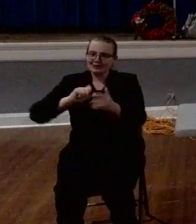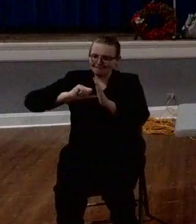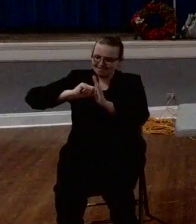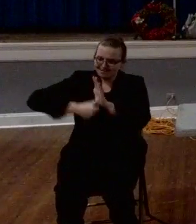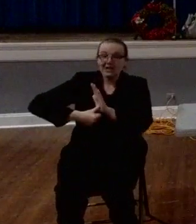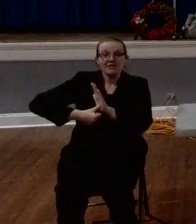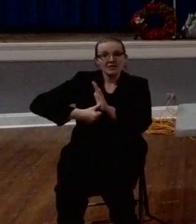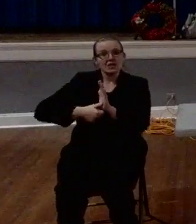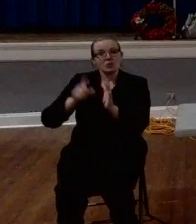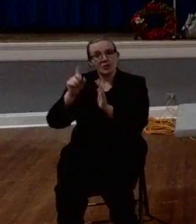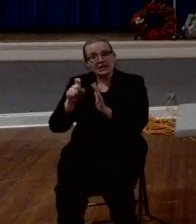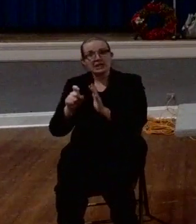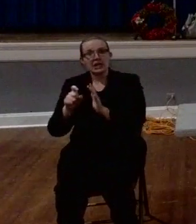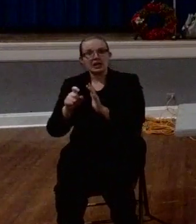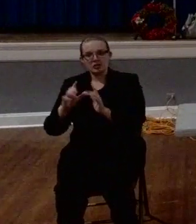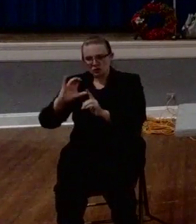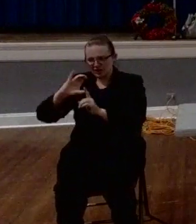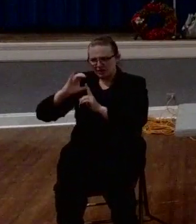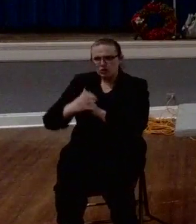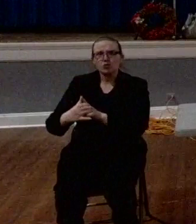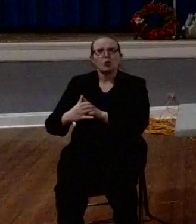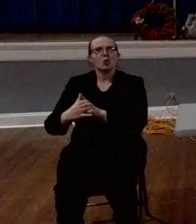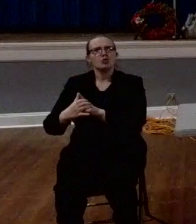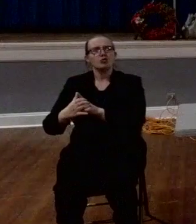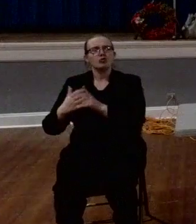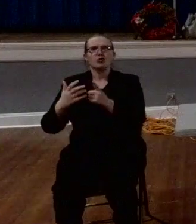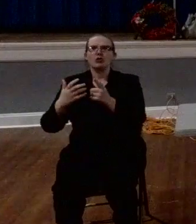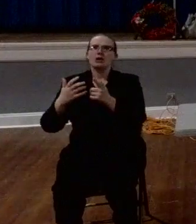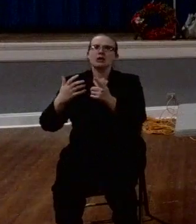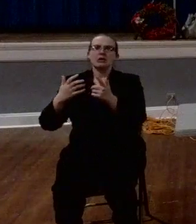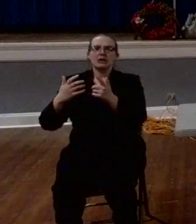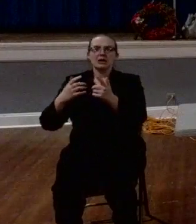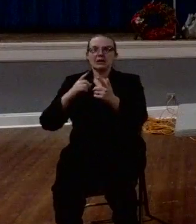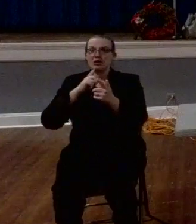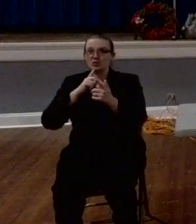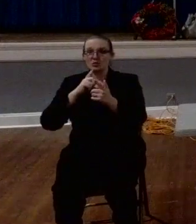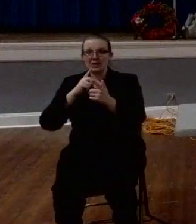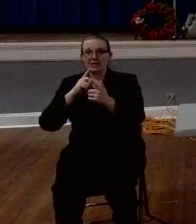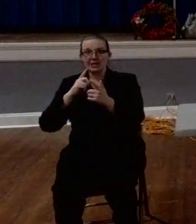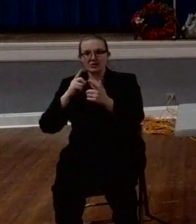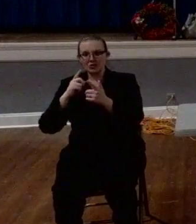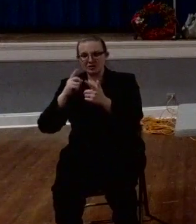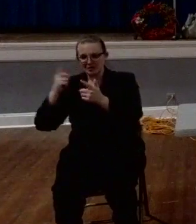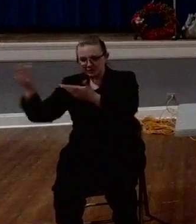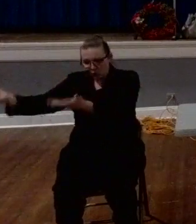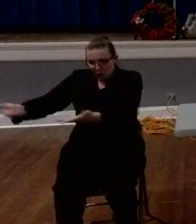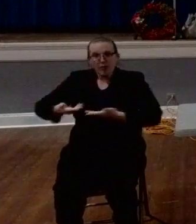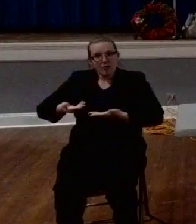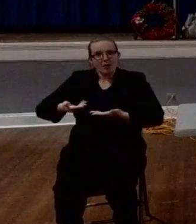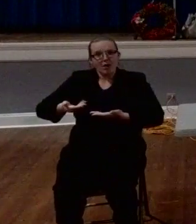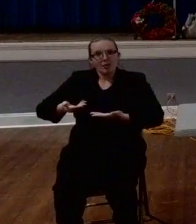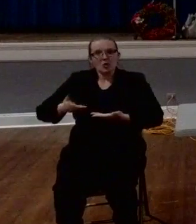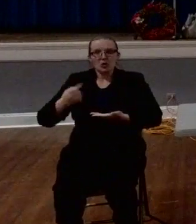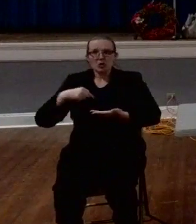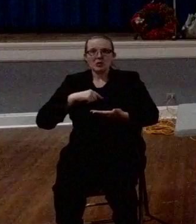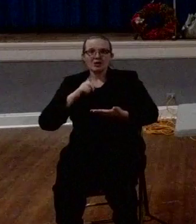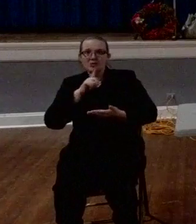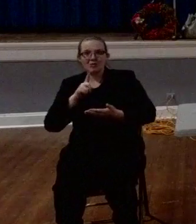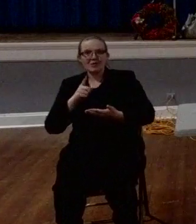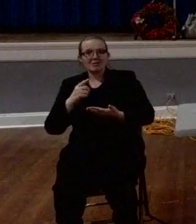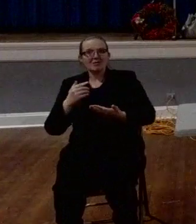that we need to bring this culture and to bring this to a mainstream here, we would be able to get that there. So I would